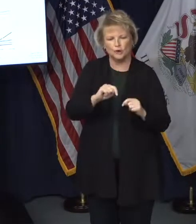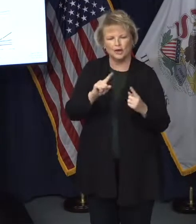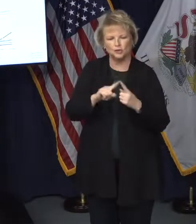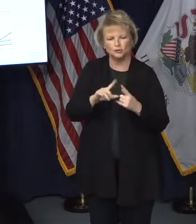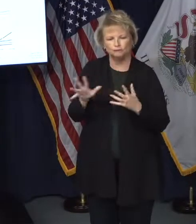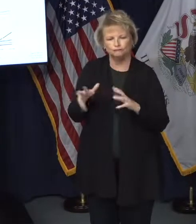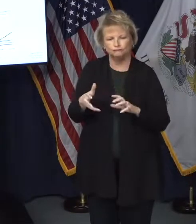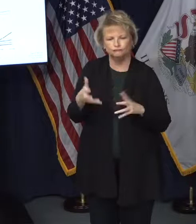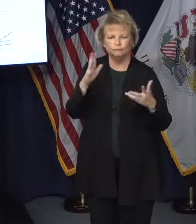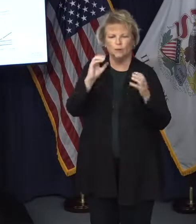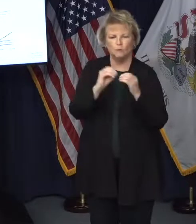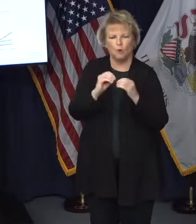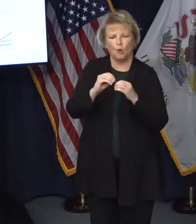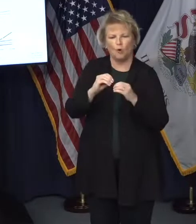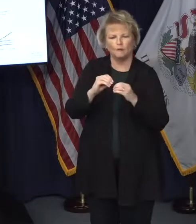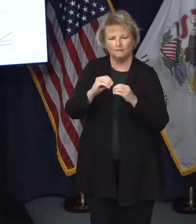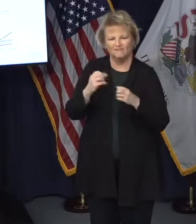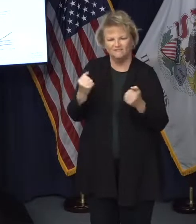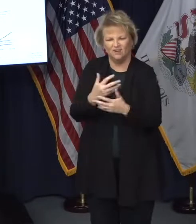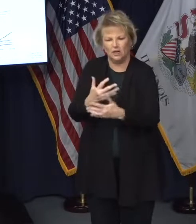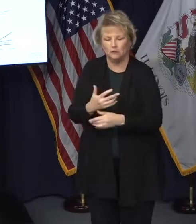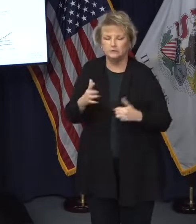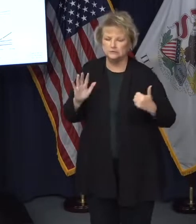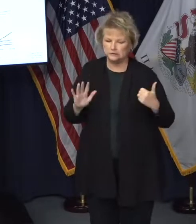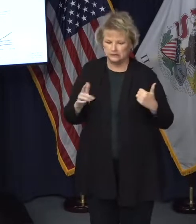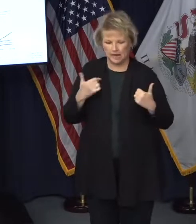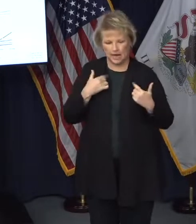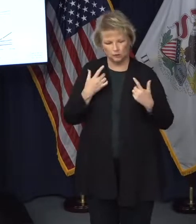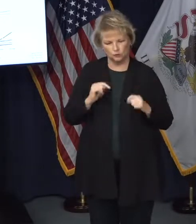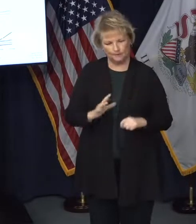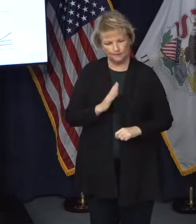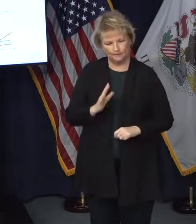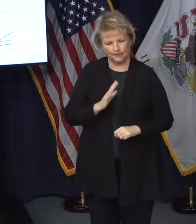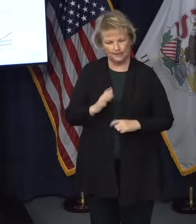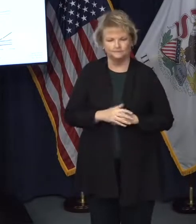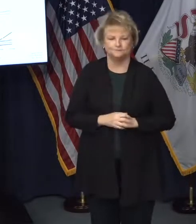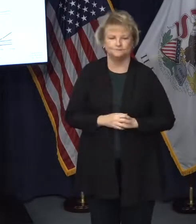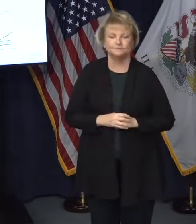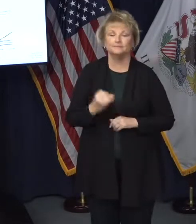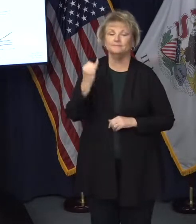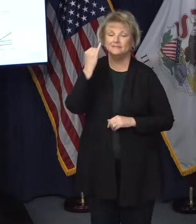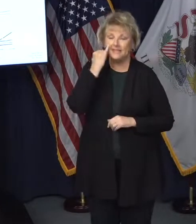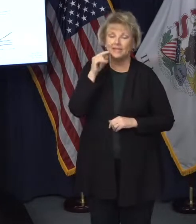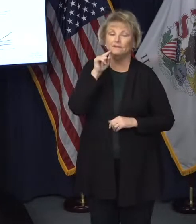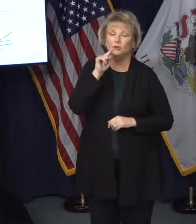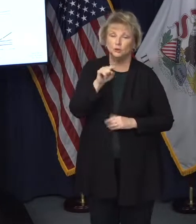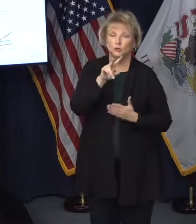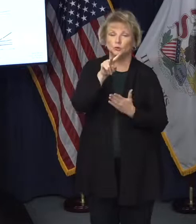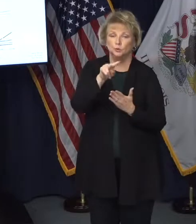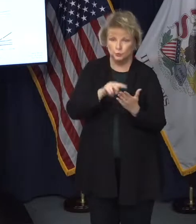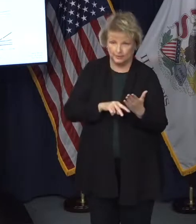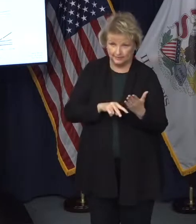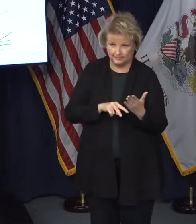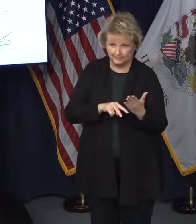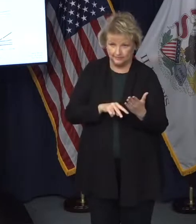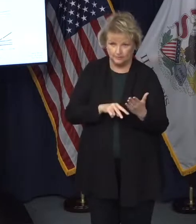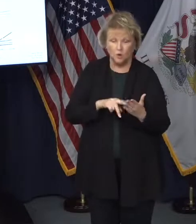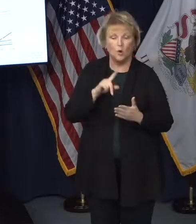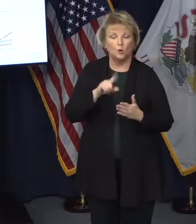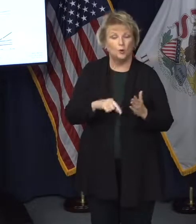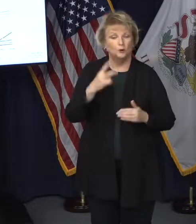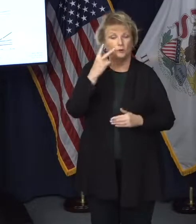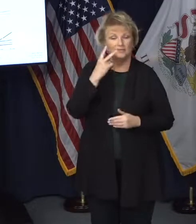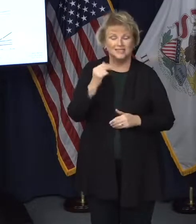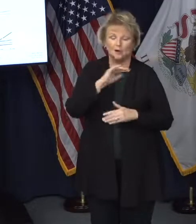see. I'll try to be kind here. If you do any reading at all, I think what you've seen is all